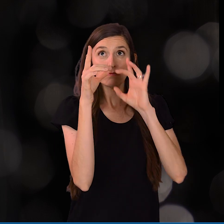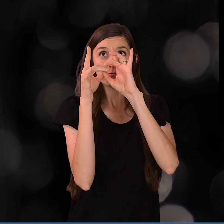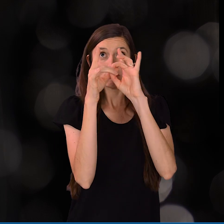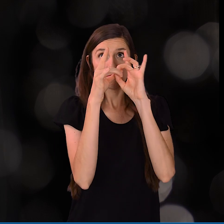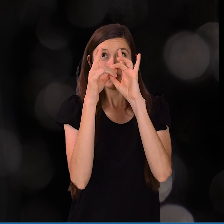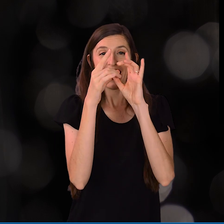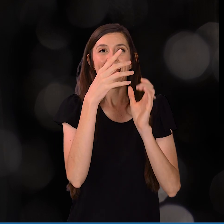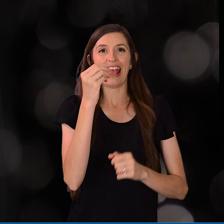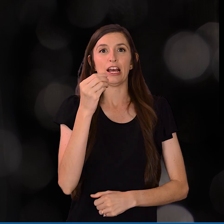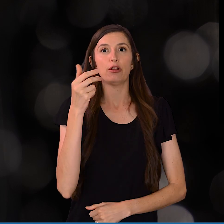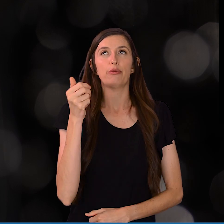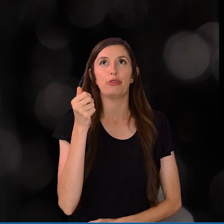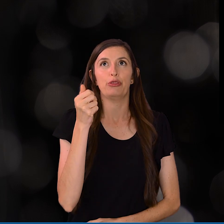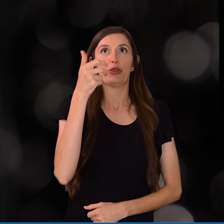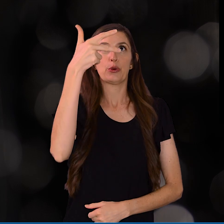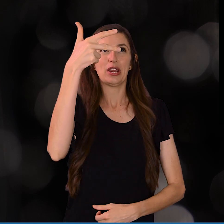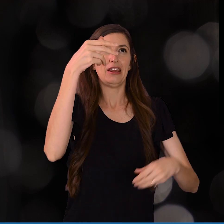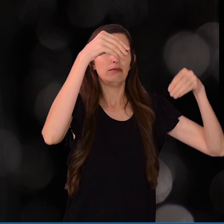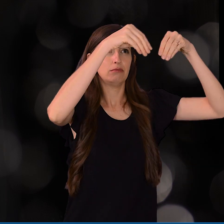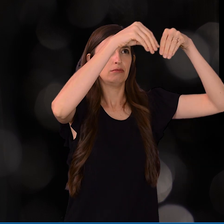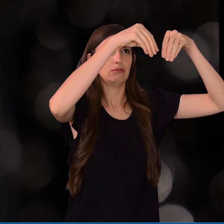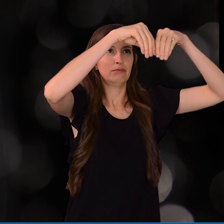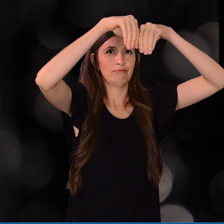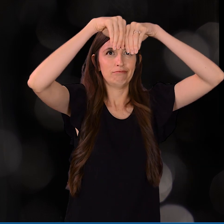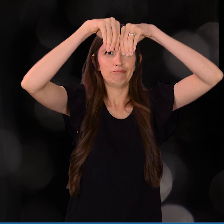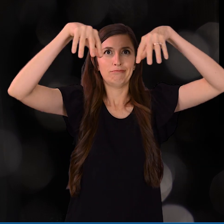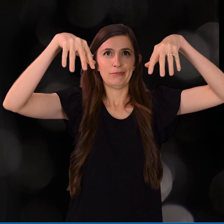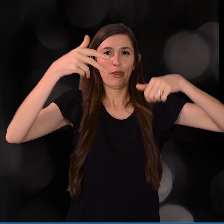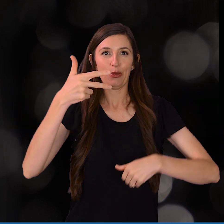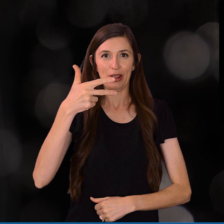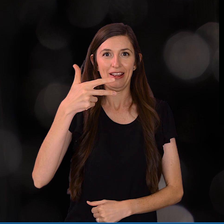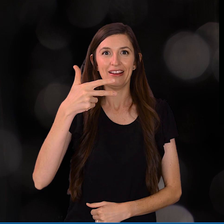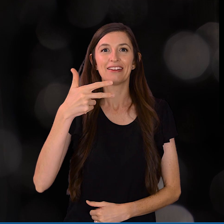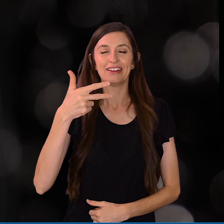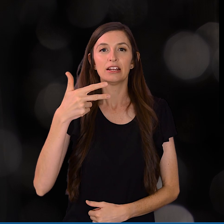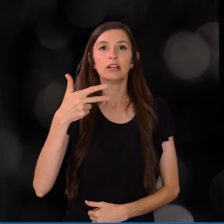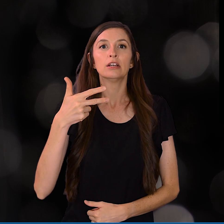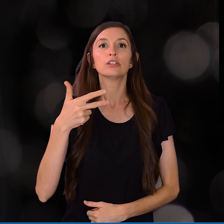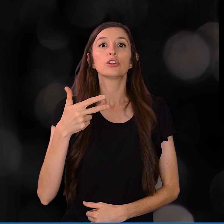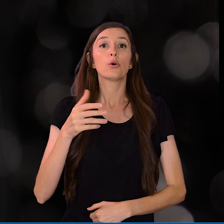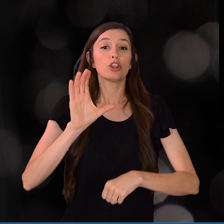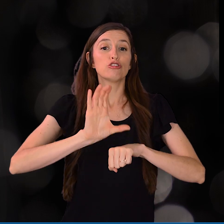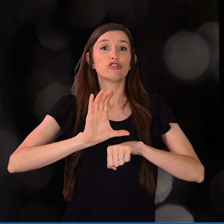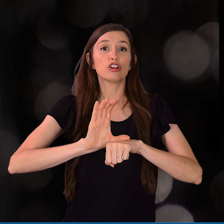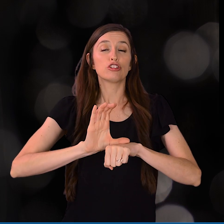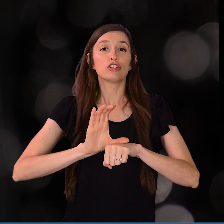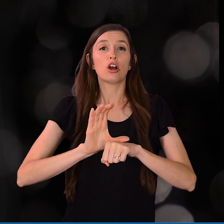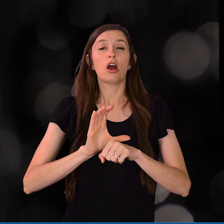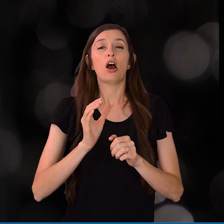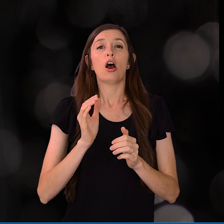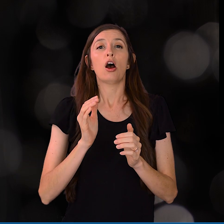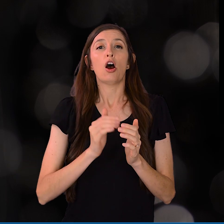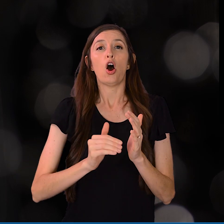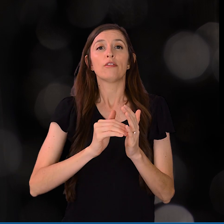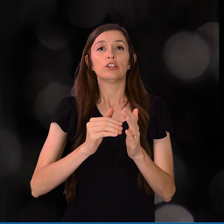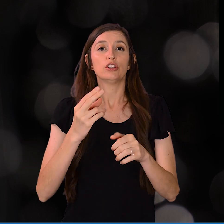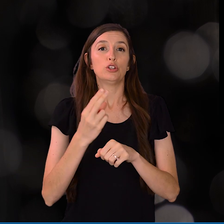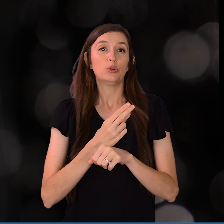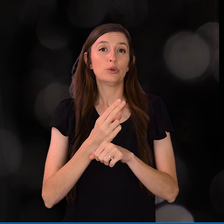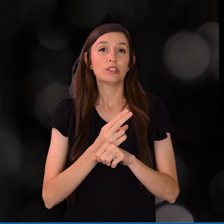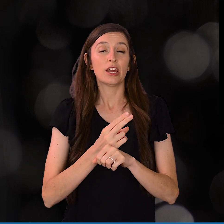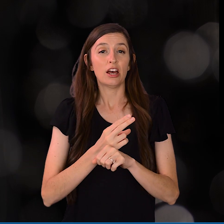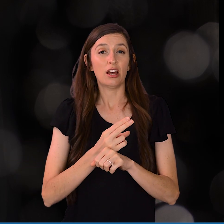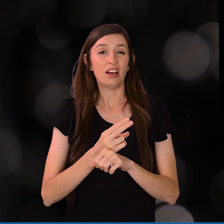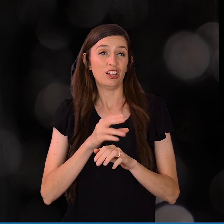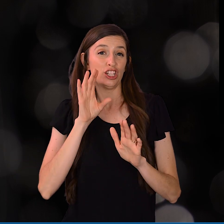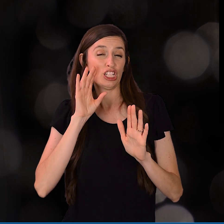in the doctrine of the Trinity. One of the ways the church has expressed this visually is a chart that really does help because of